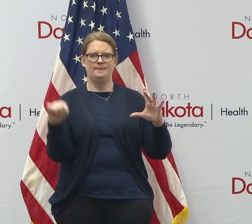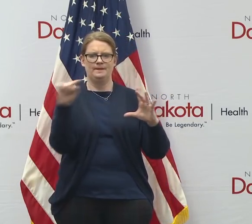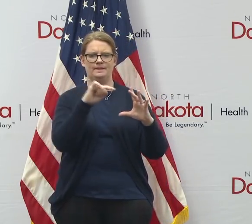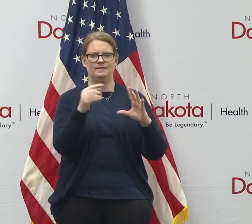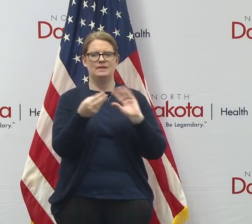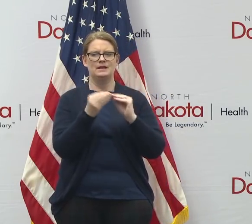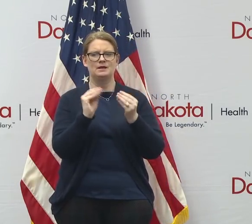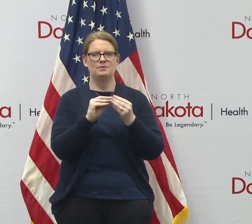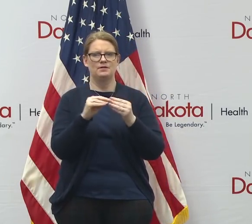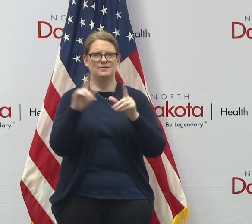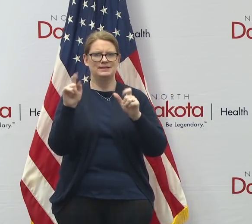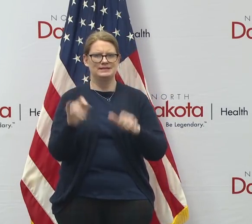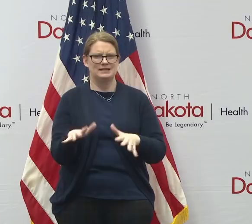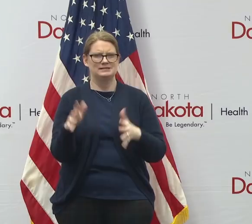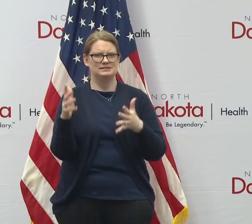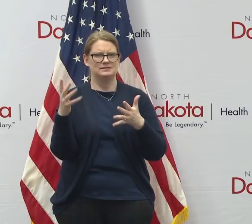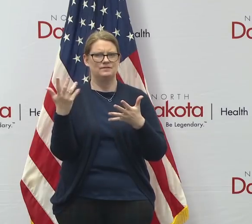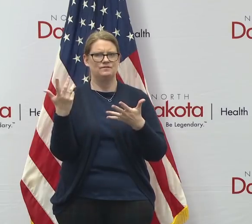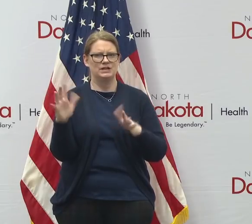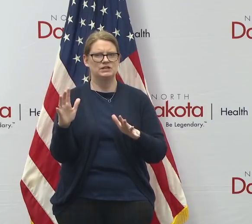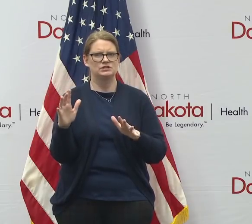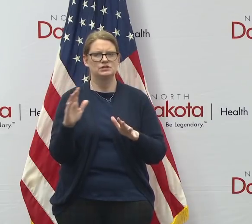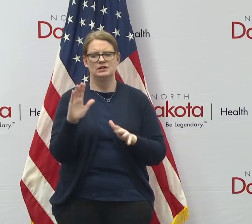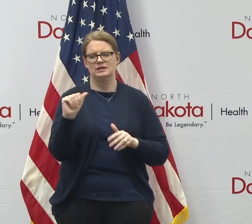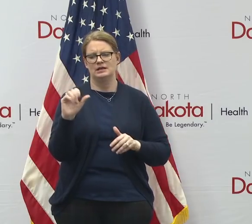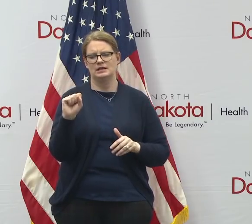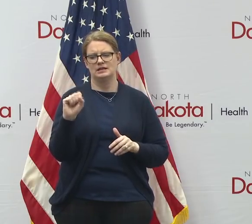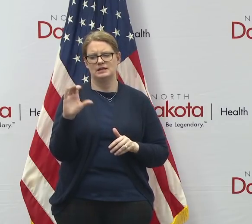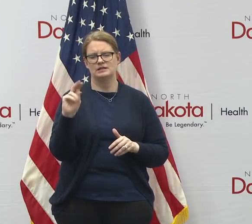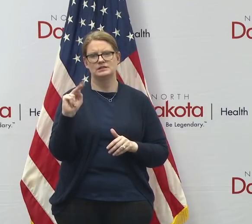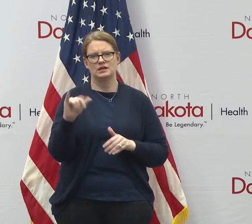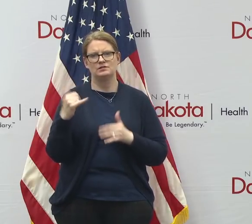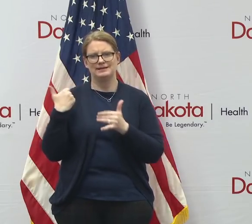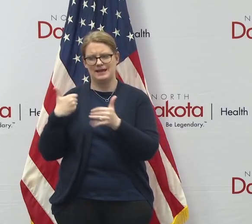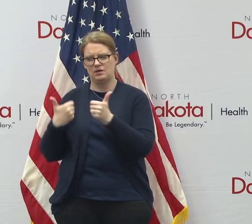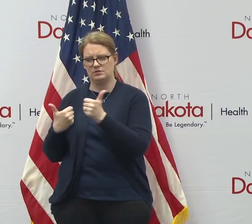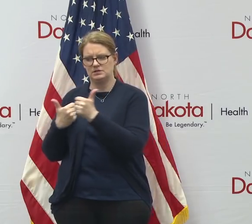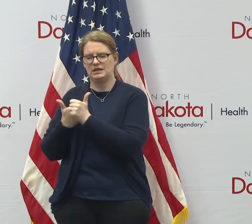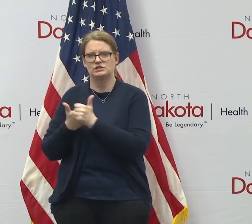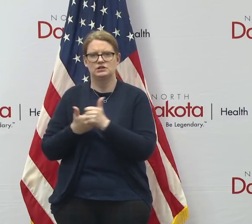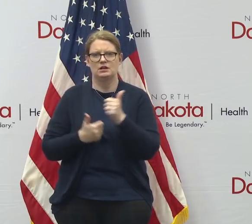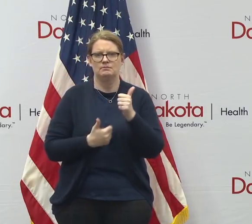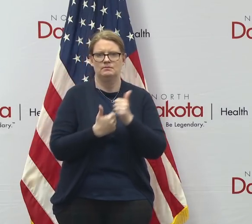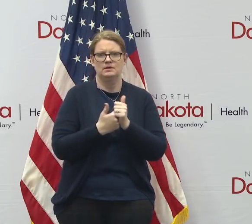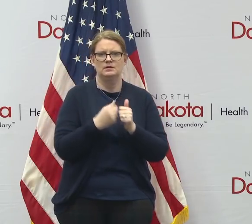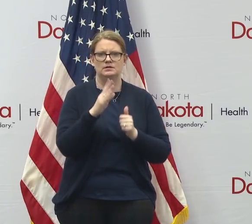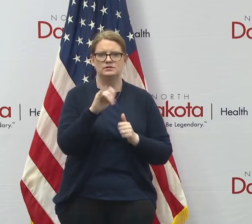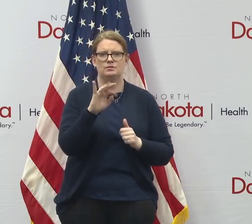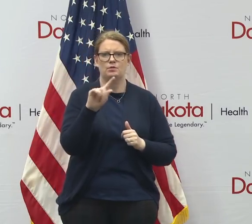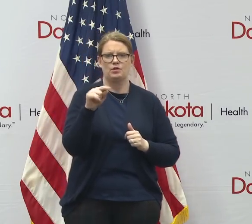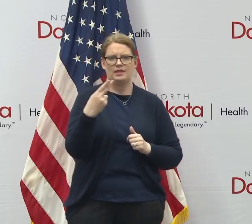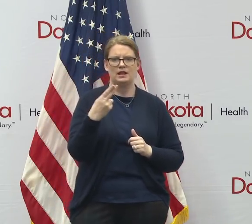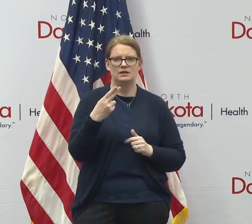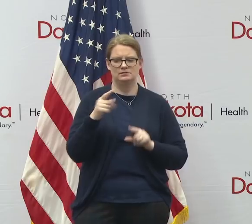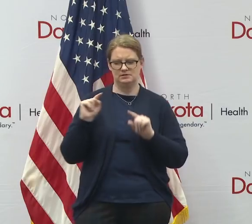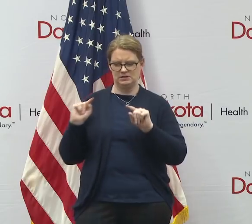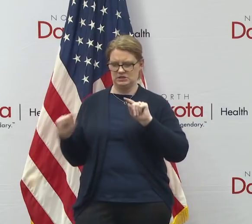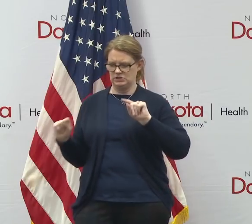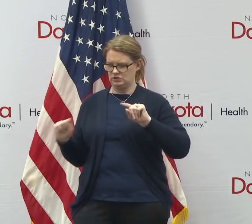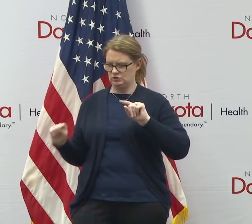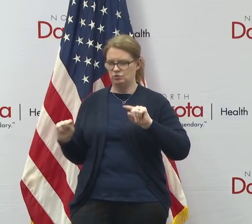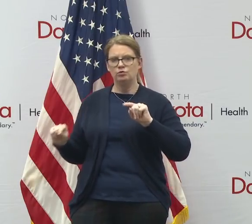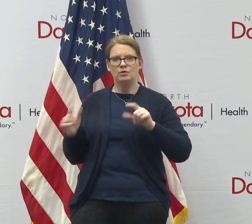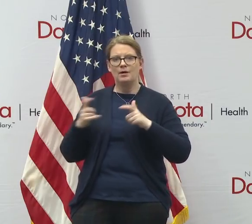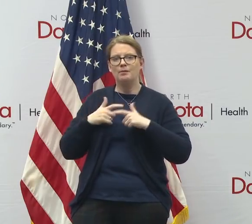completed are in Cass County is now catching up to Burley. Those are the two counties where, again, two